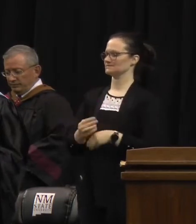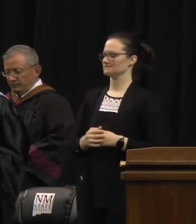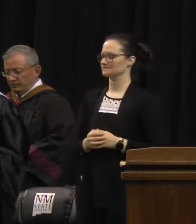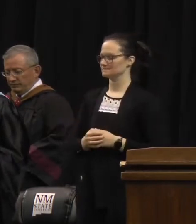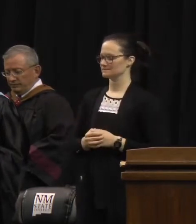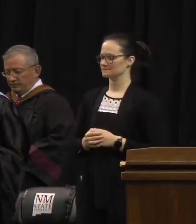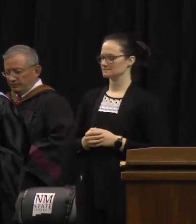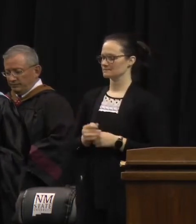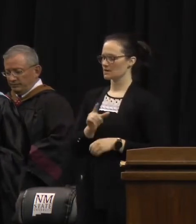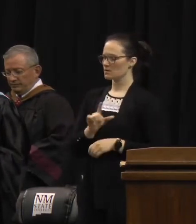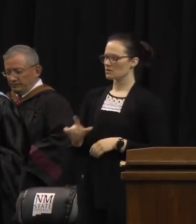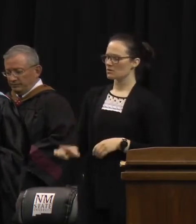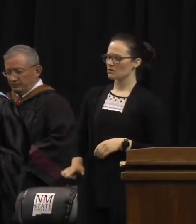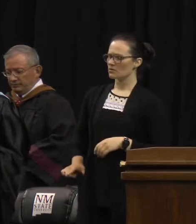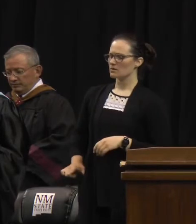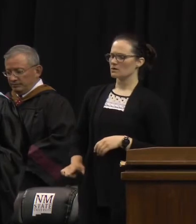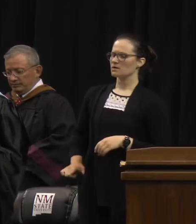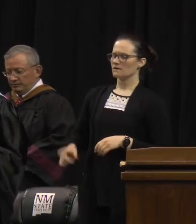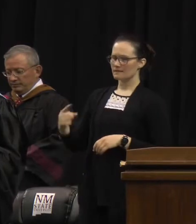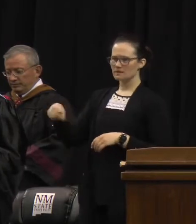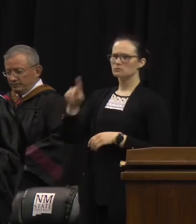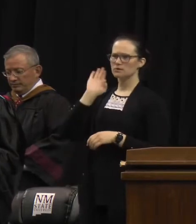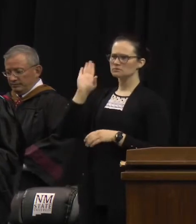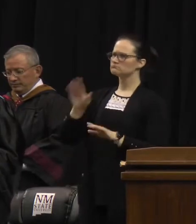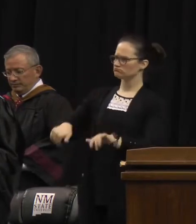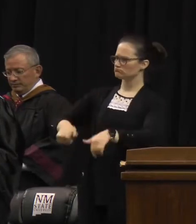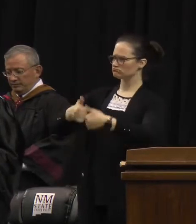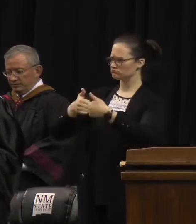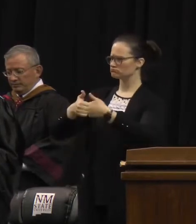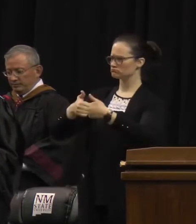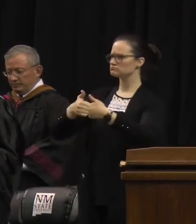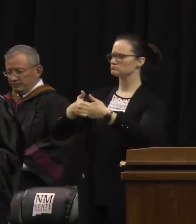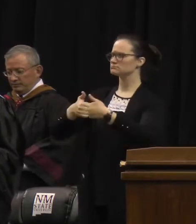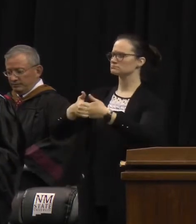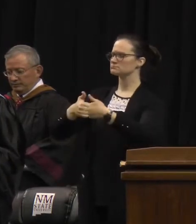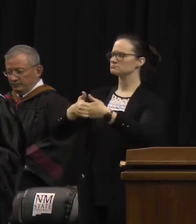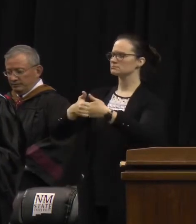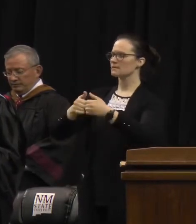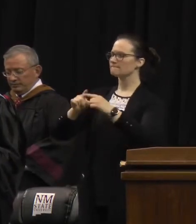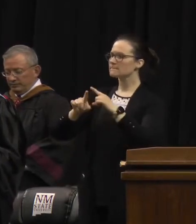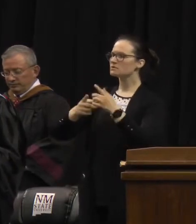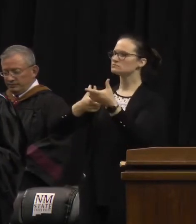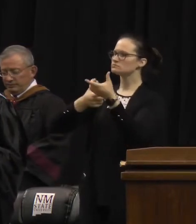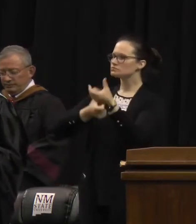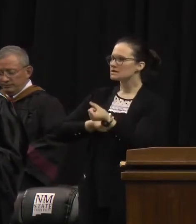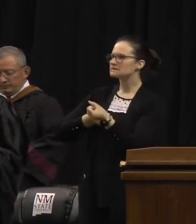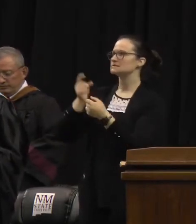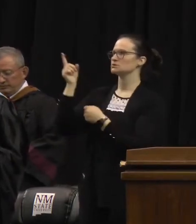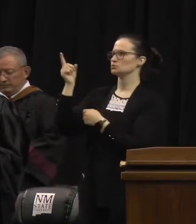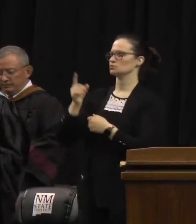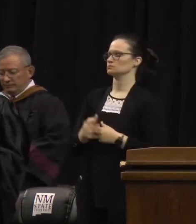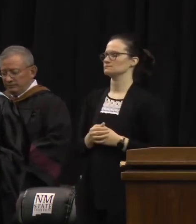Lord, these graduates will face many challenges, but with our trust in you,